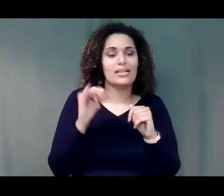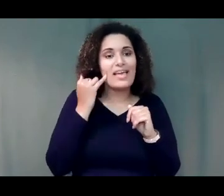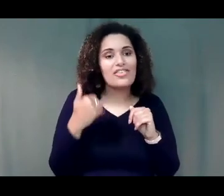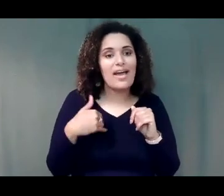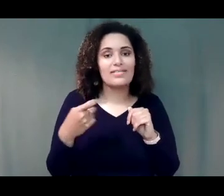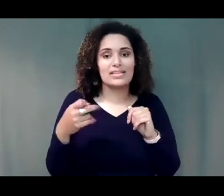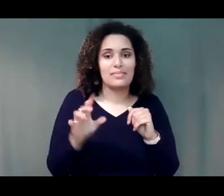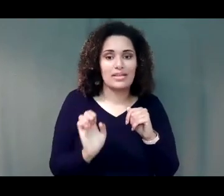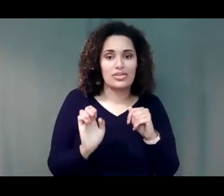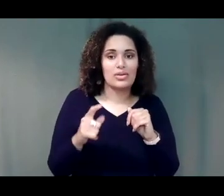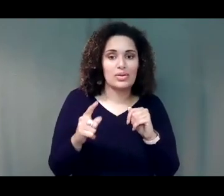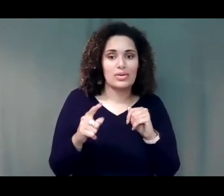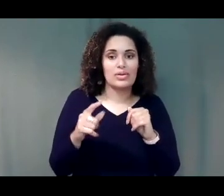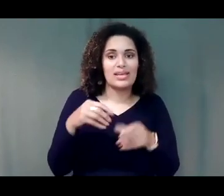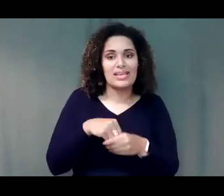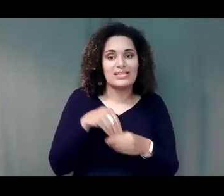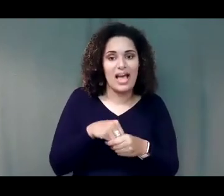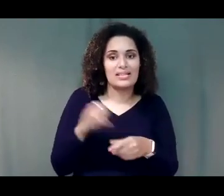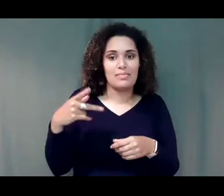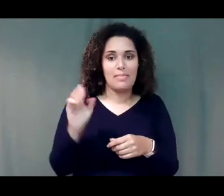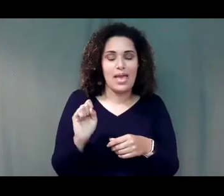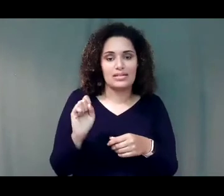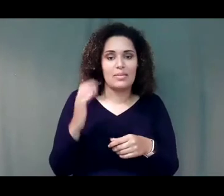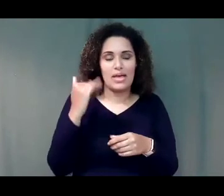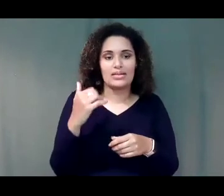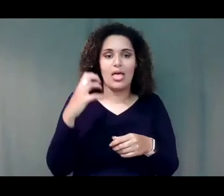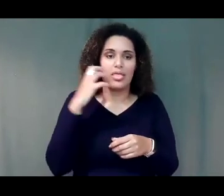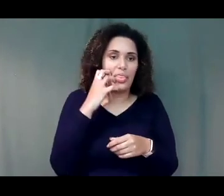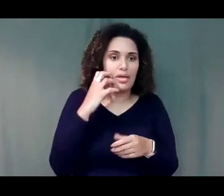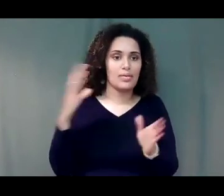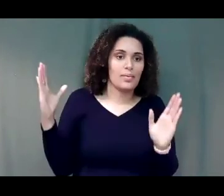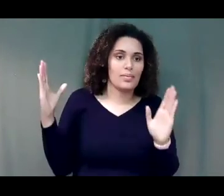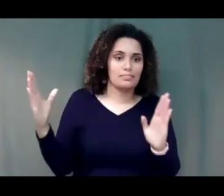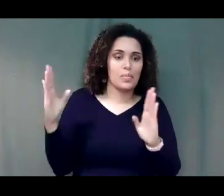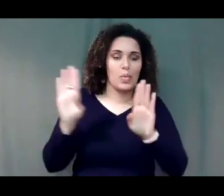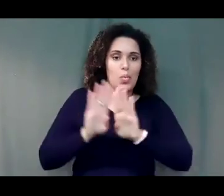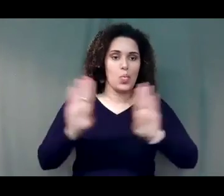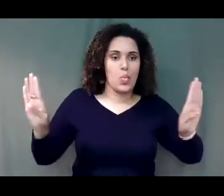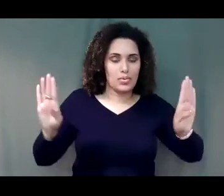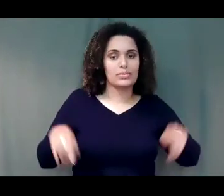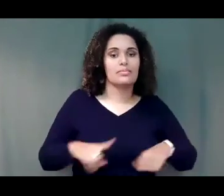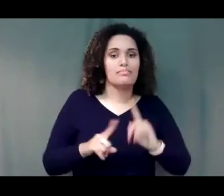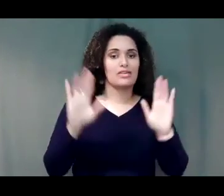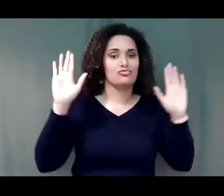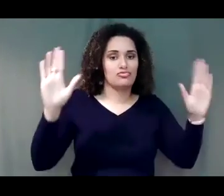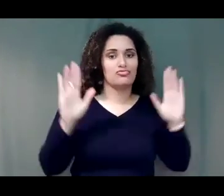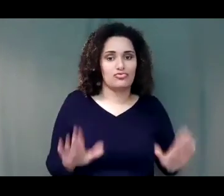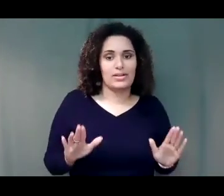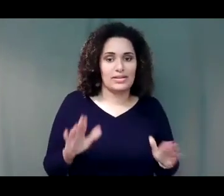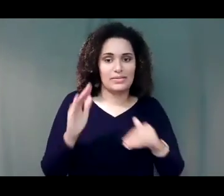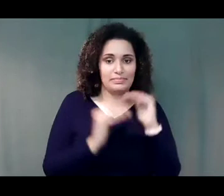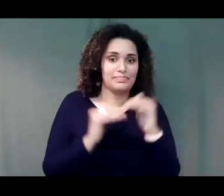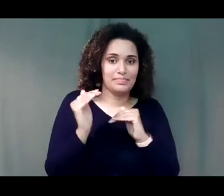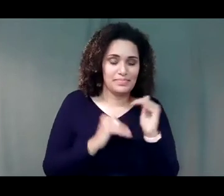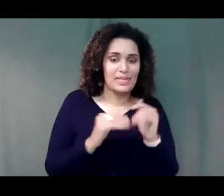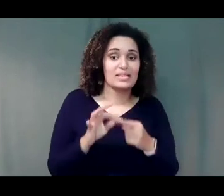because you do lose quite a bit of indoor space because of the thickness of the walls, it's just a great way to build. And